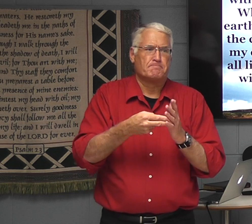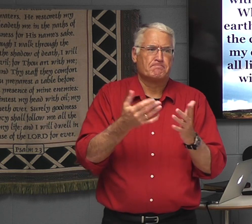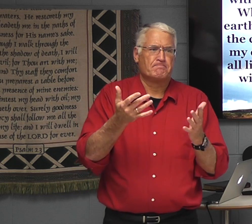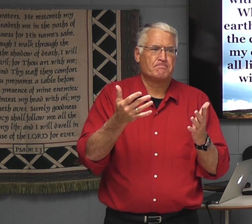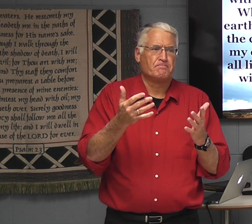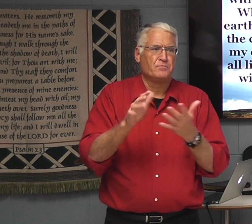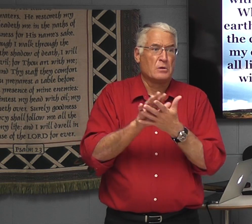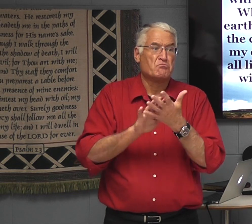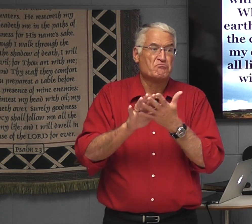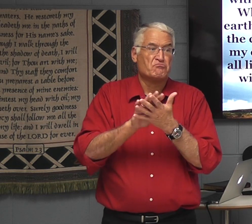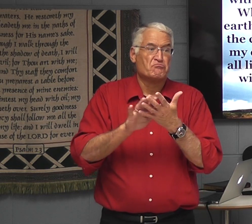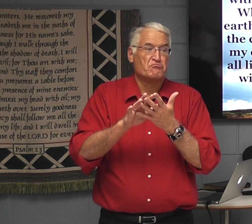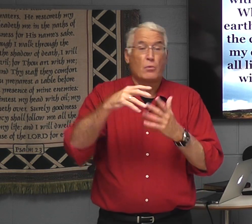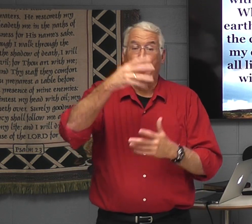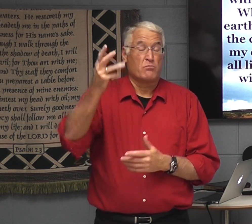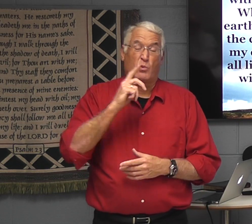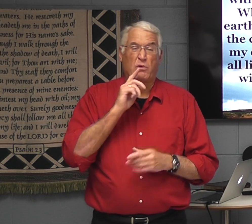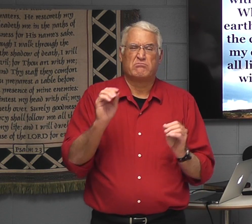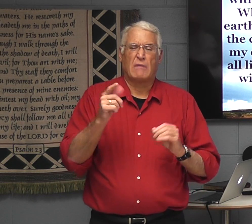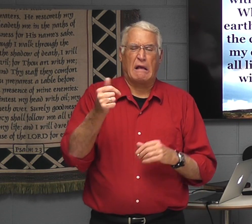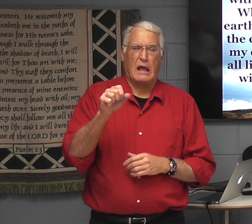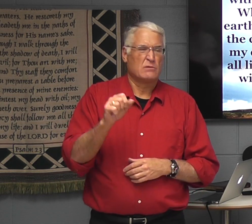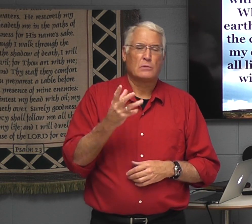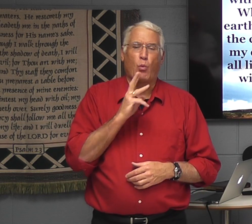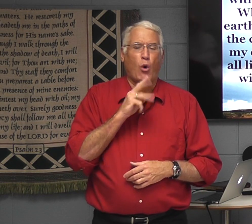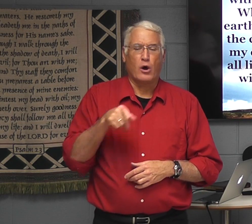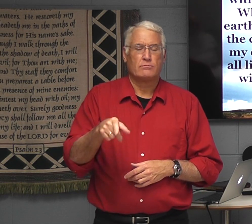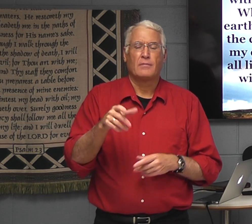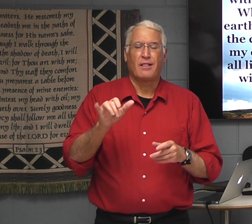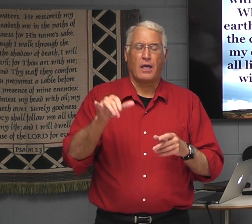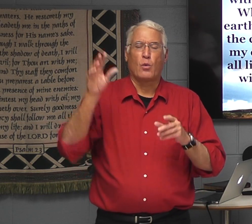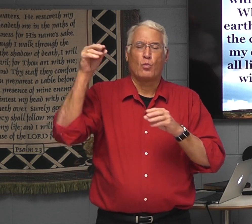It's with gasoline, which makes that go.